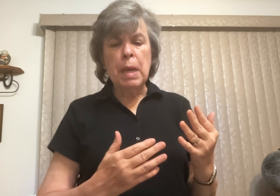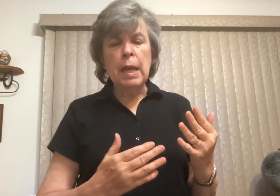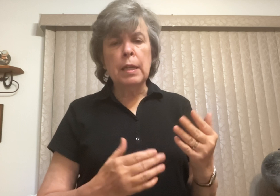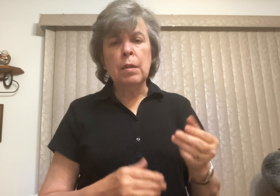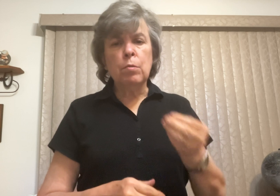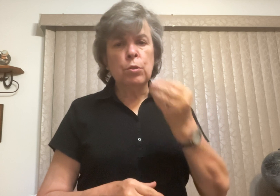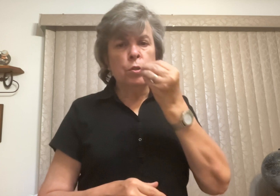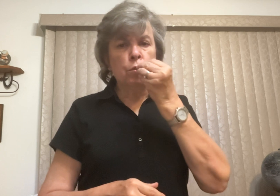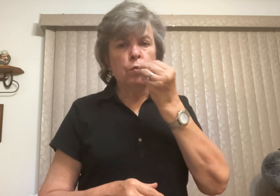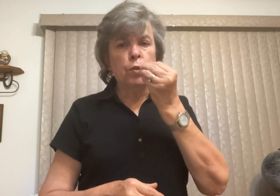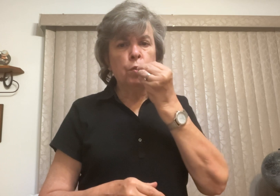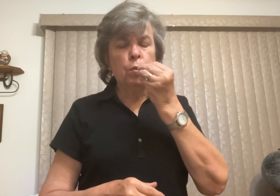Manna, we'll just do food